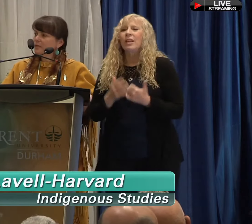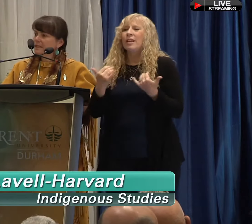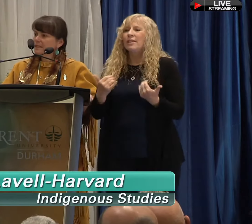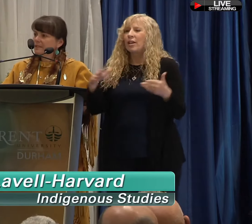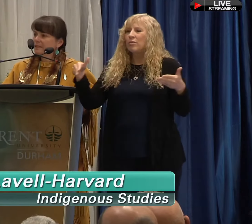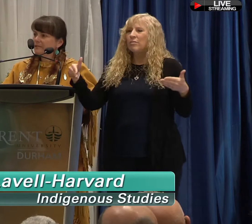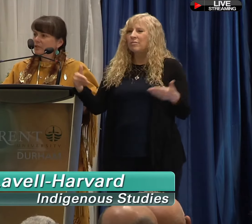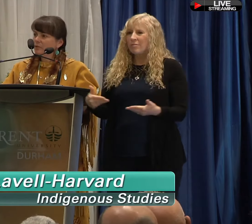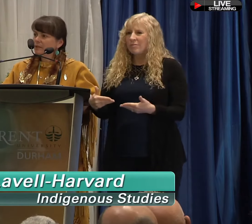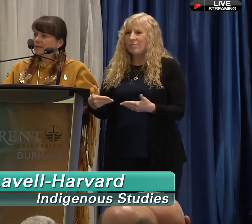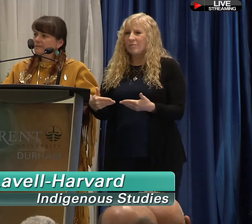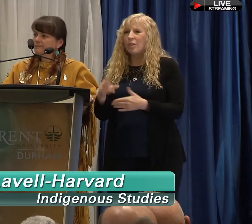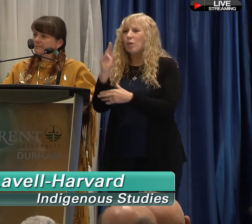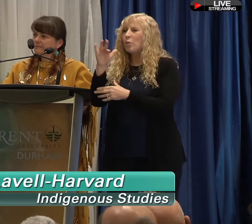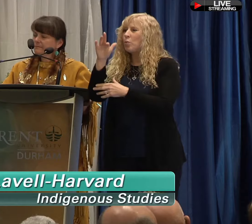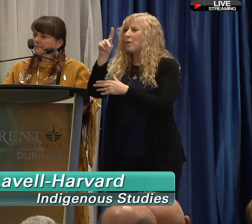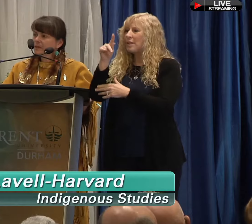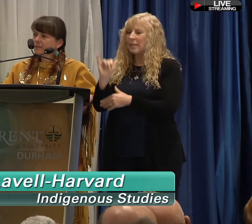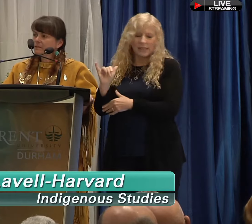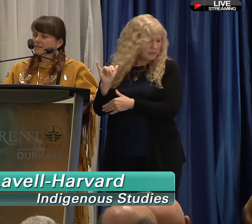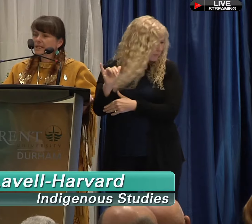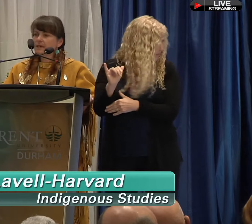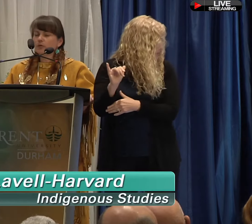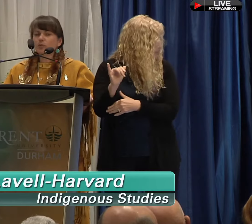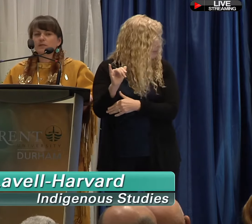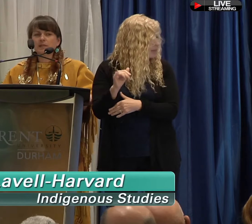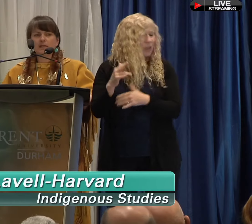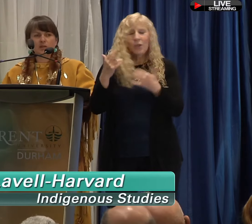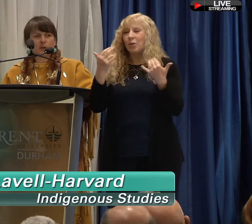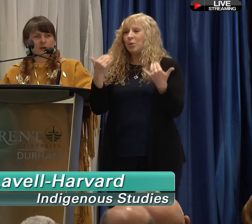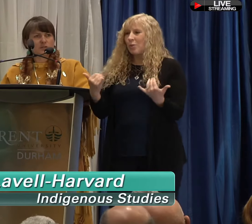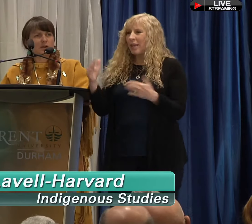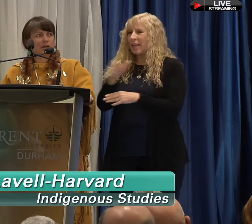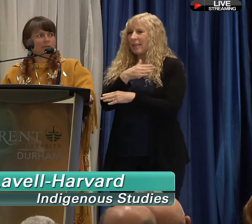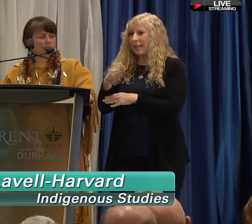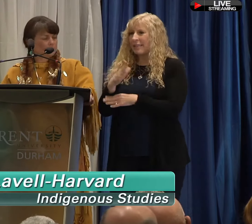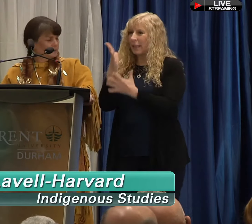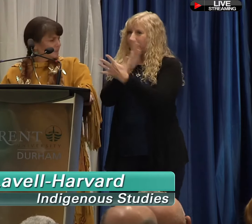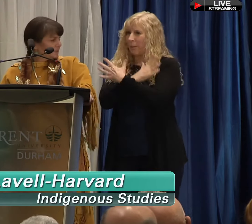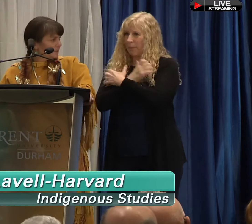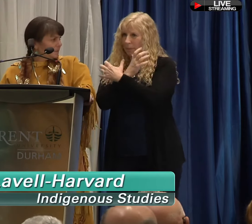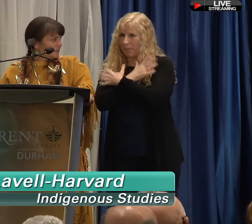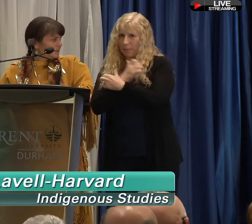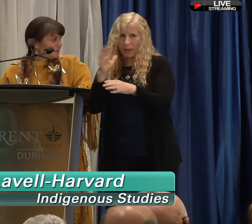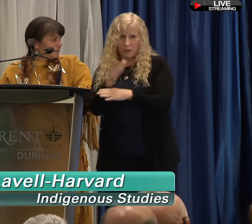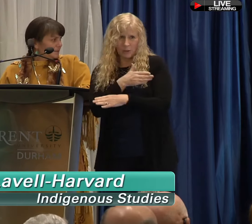pleasure of presenting Unity. Today they will be singing the Bear Song.